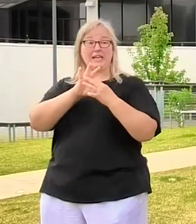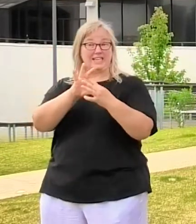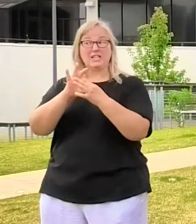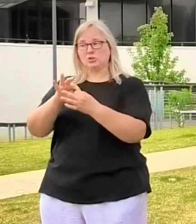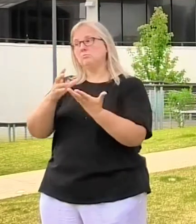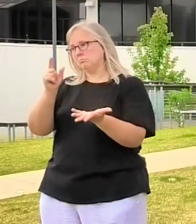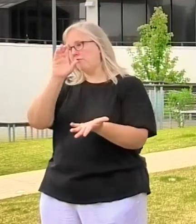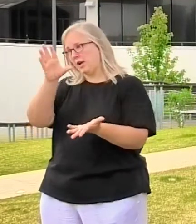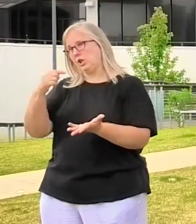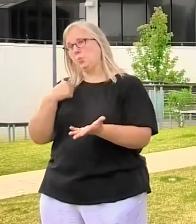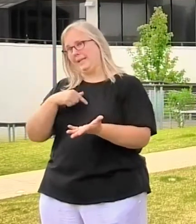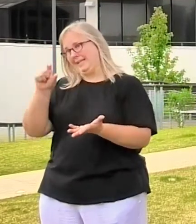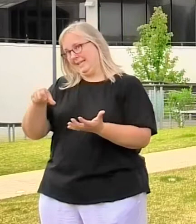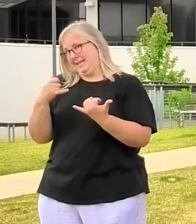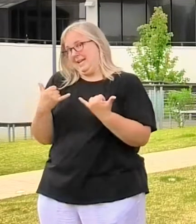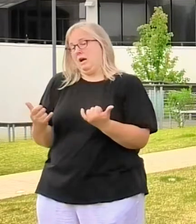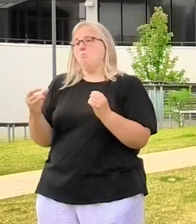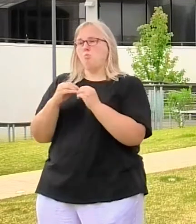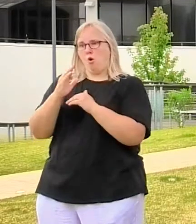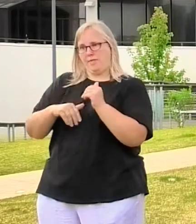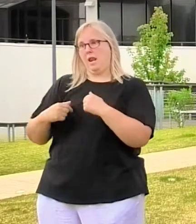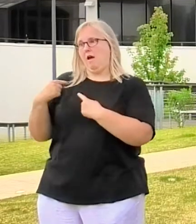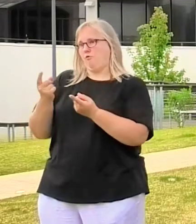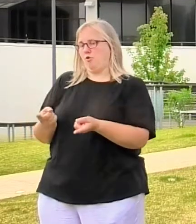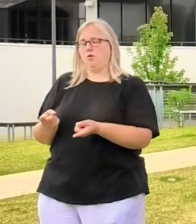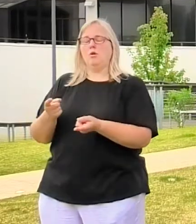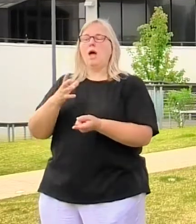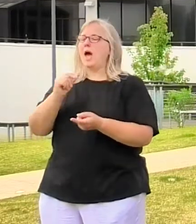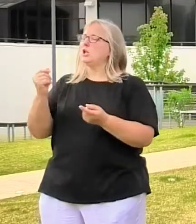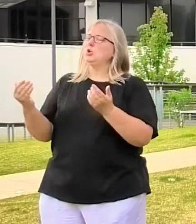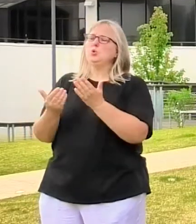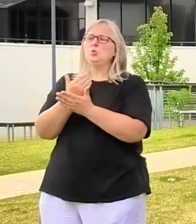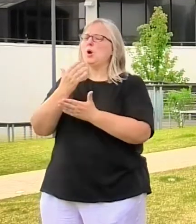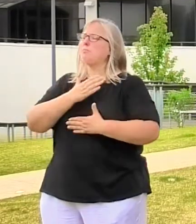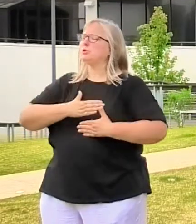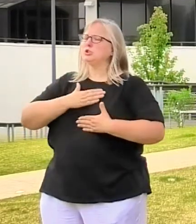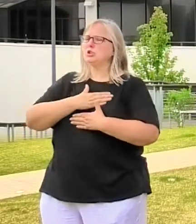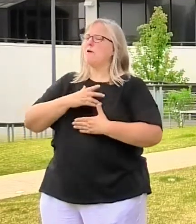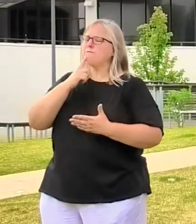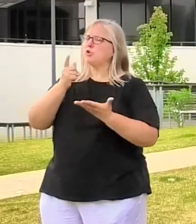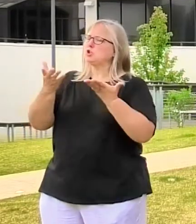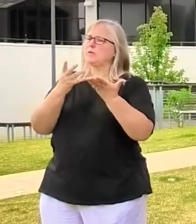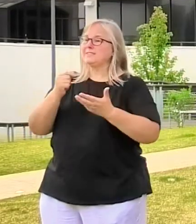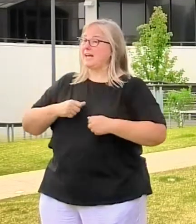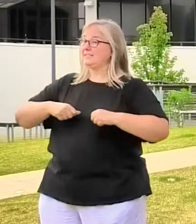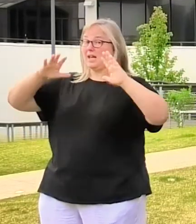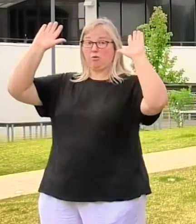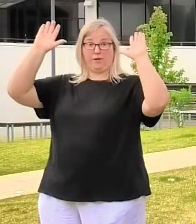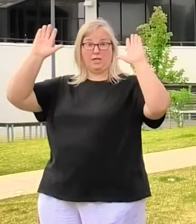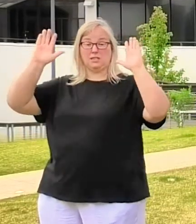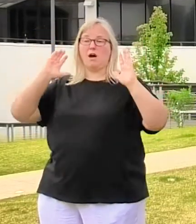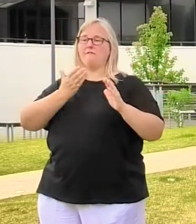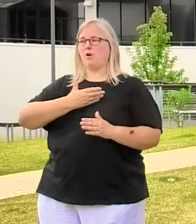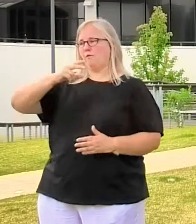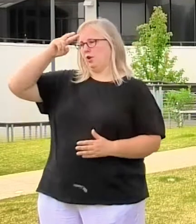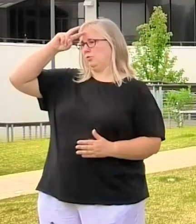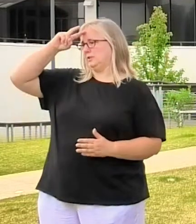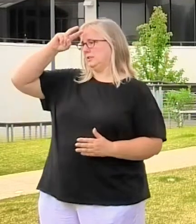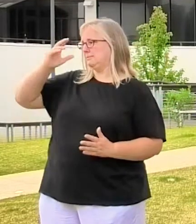now more than ever, and a renewed appreciation for the service and sacrifice of our